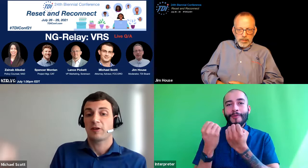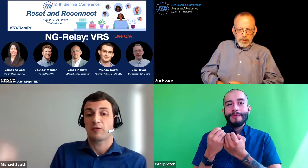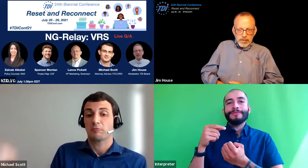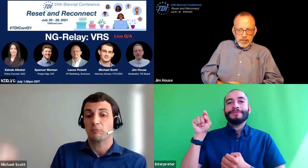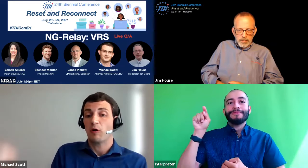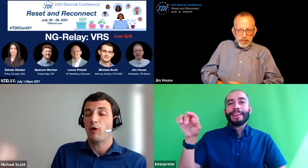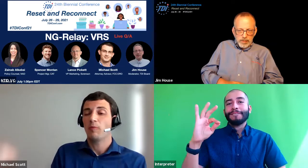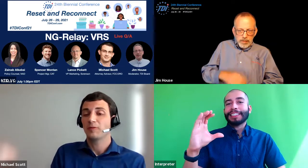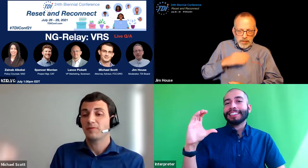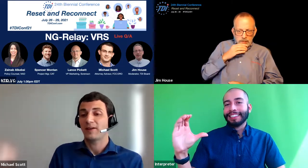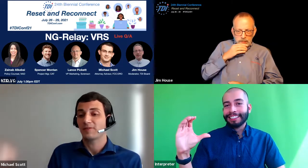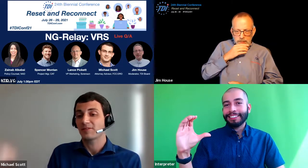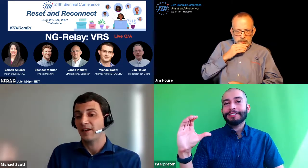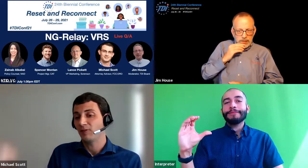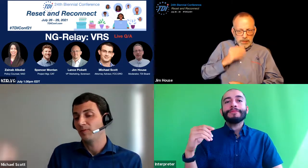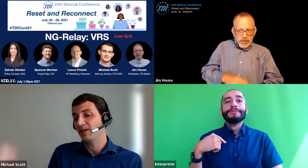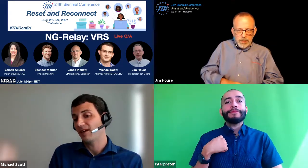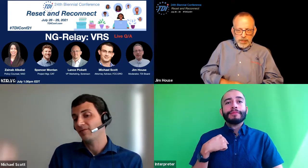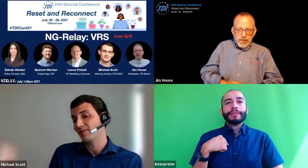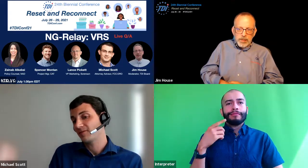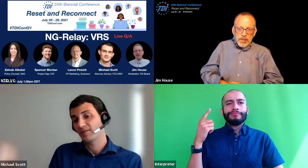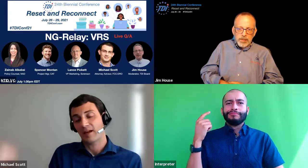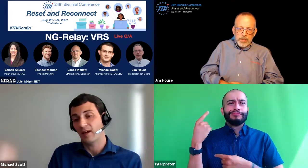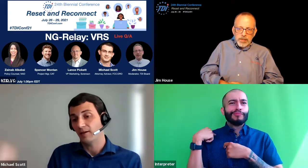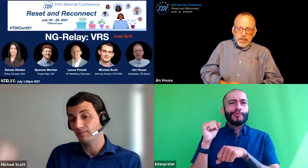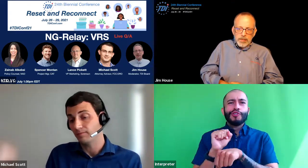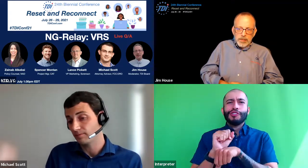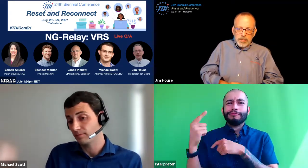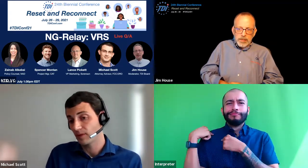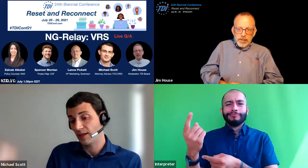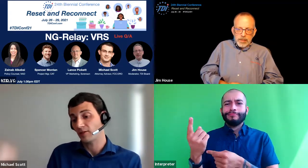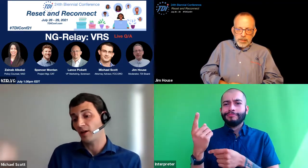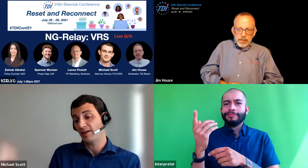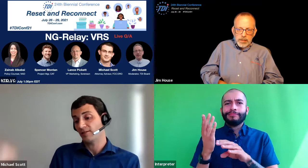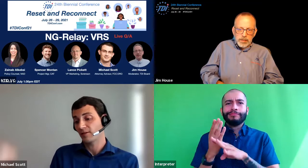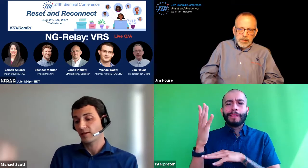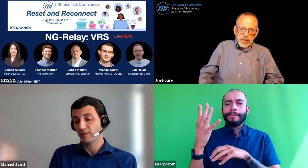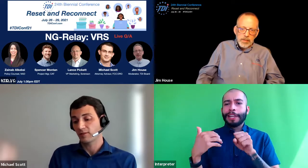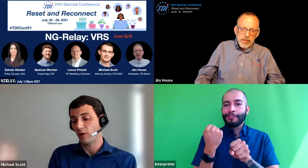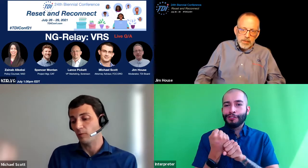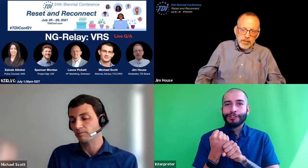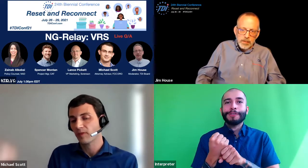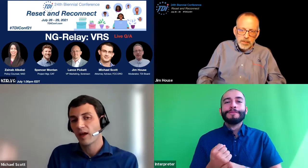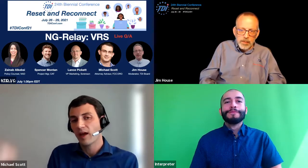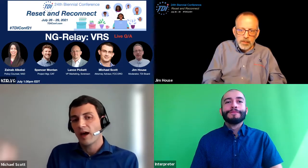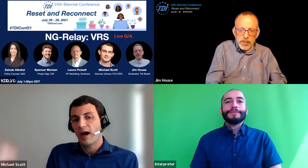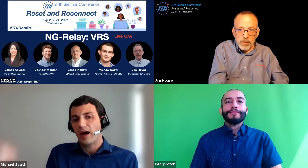I've been there almost 5 years now. It'll be 5 years next August.